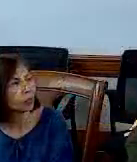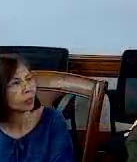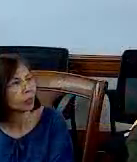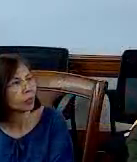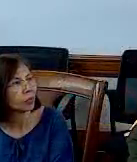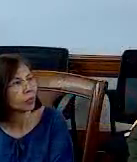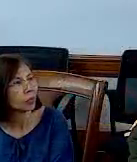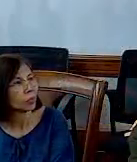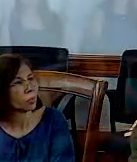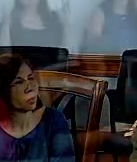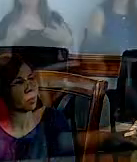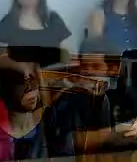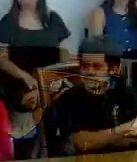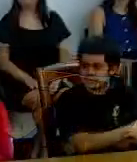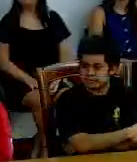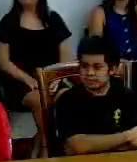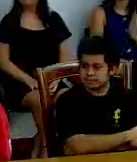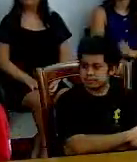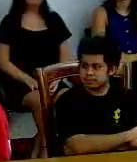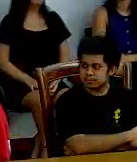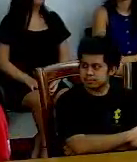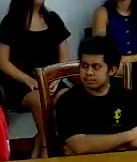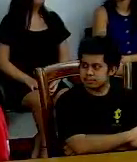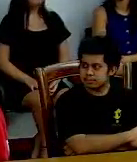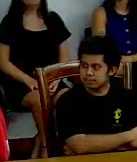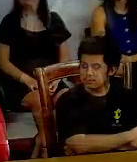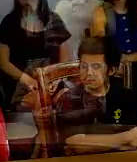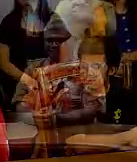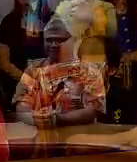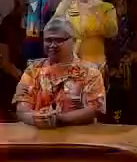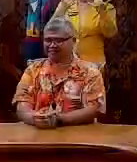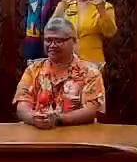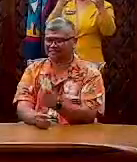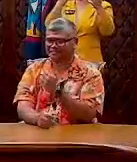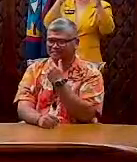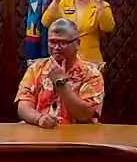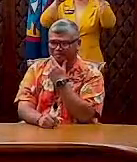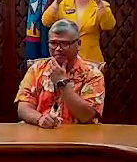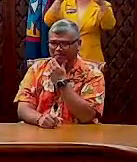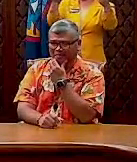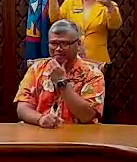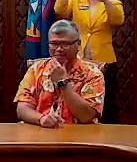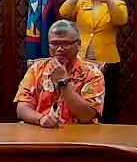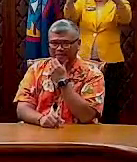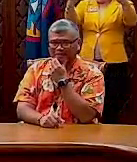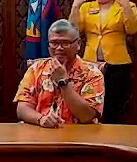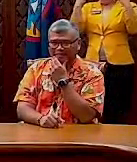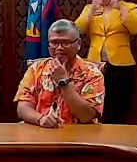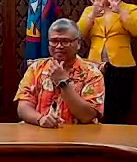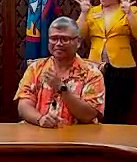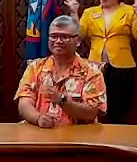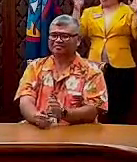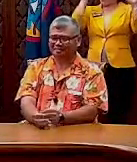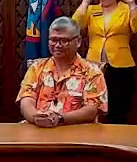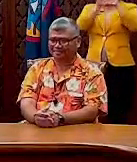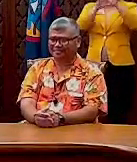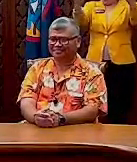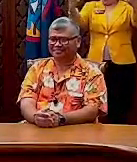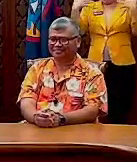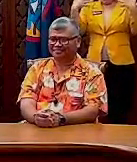Thank you, everyone. We're so happy to celebrate with you. I now want to ask everyone to join us to the front for a group photo.